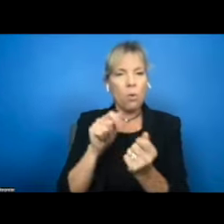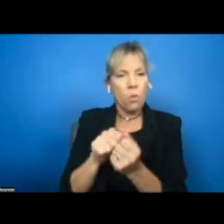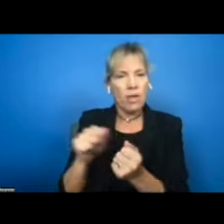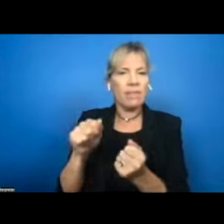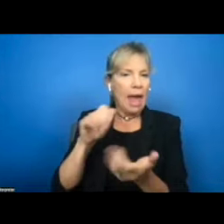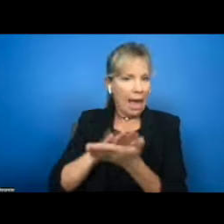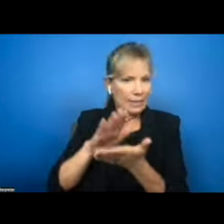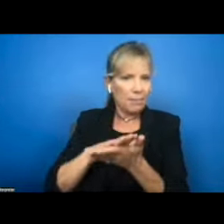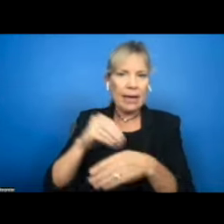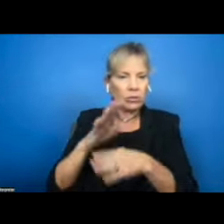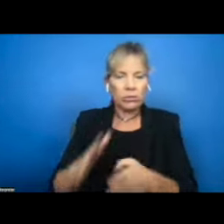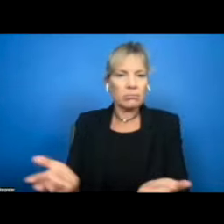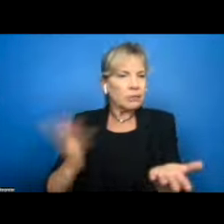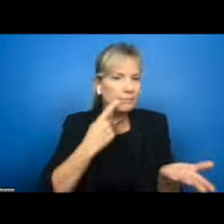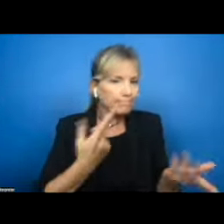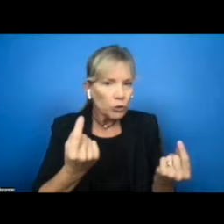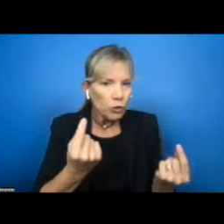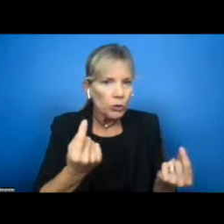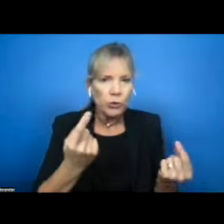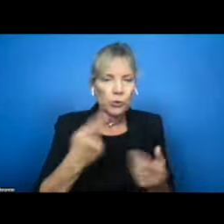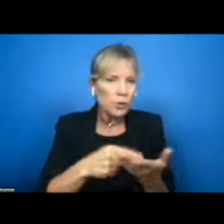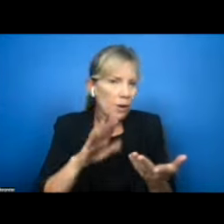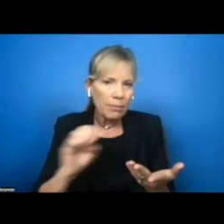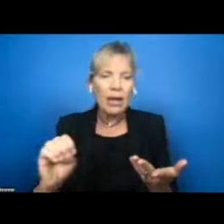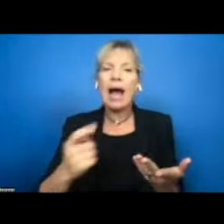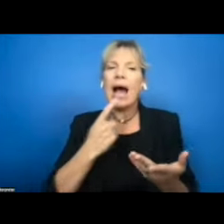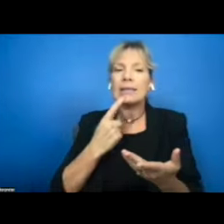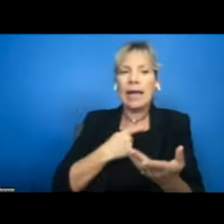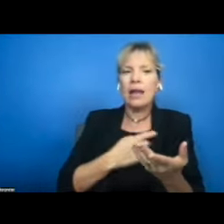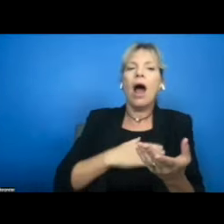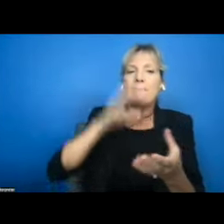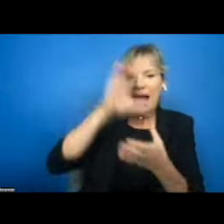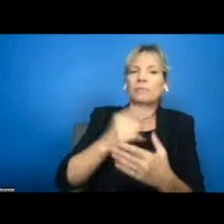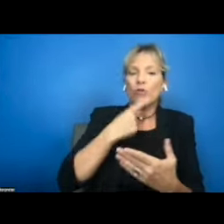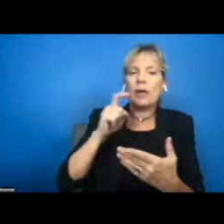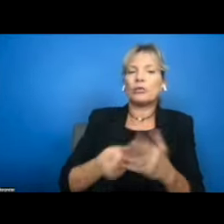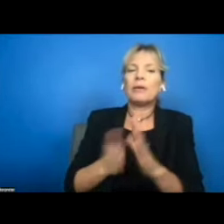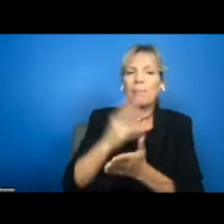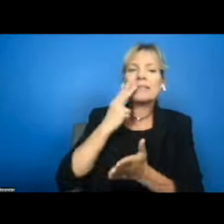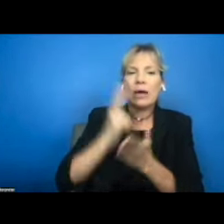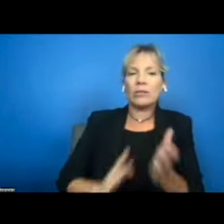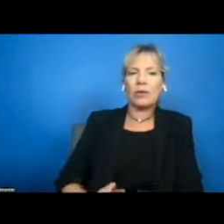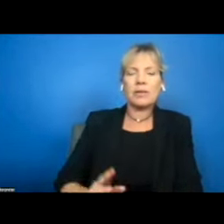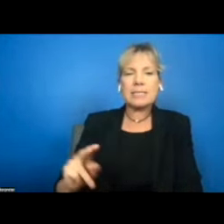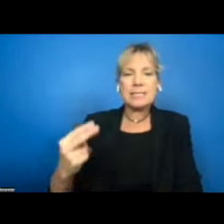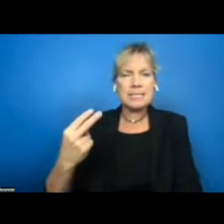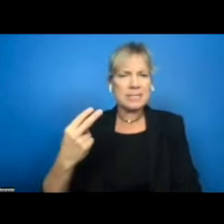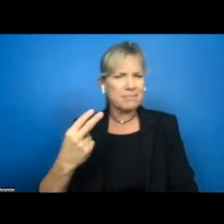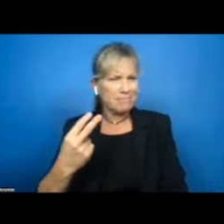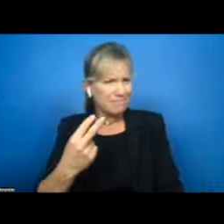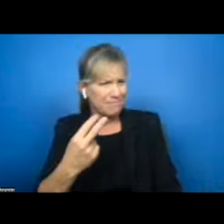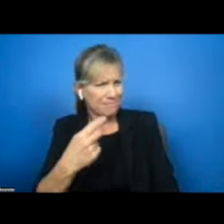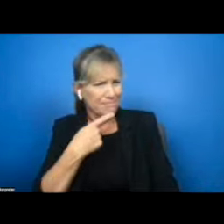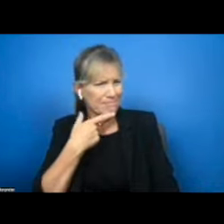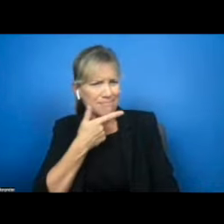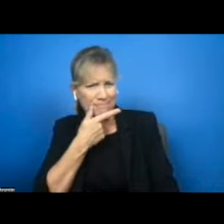do you want to be? What do you want to do? I said, oh, I'm going to be a secretary. That's what my husband told me I should do. And she looked at me and she said,